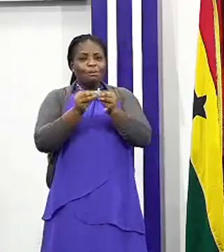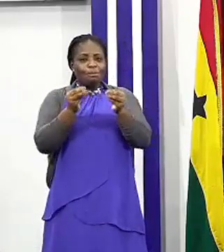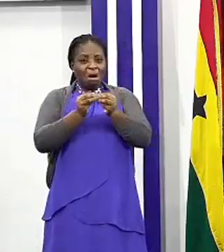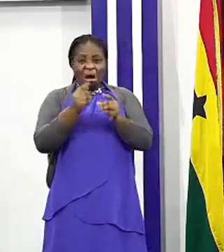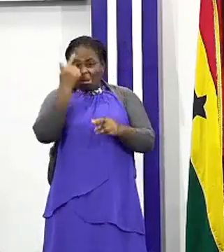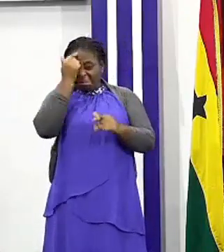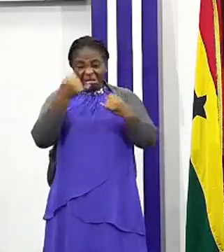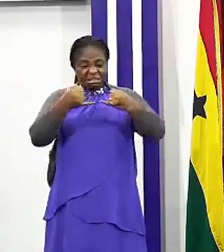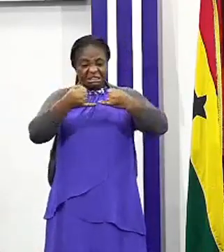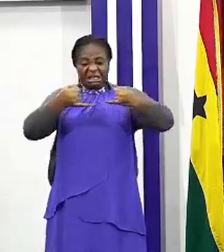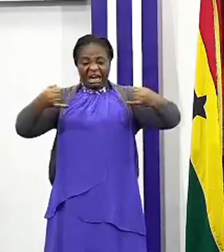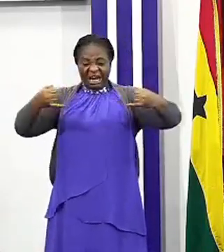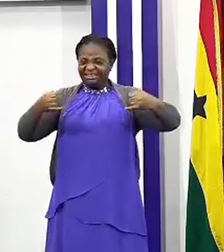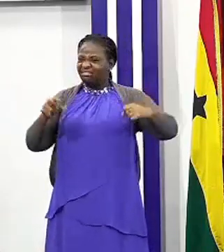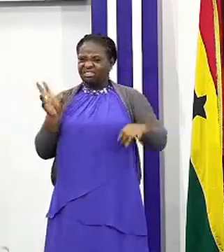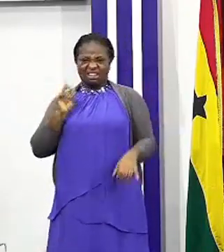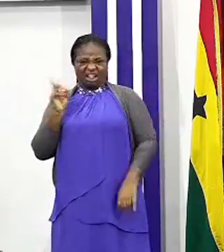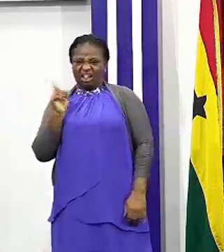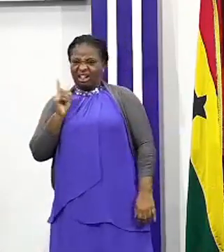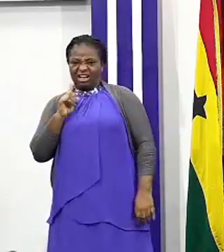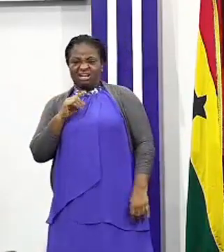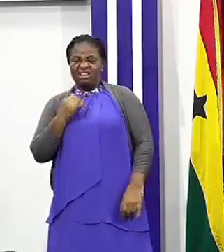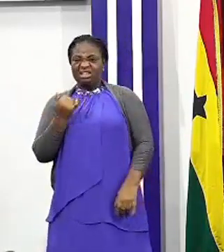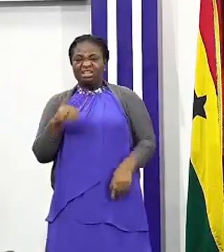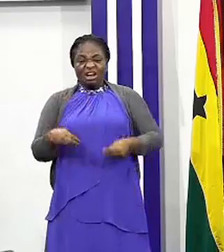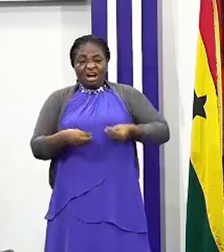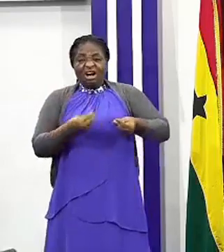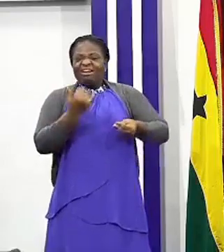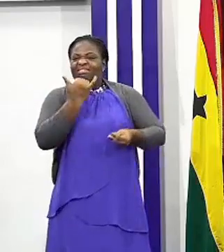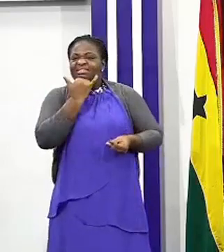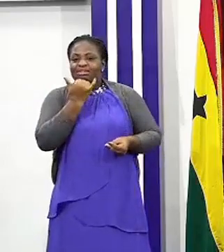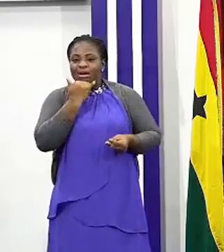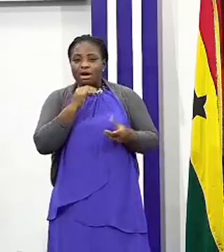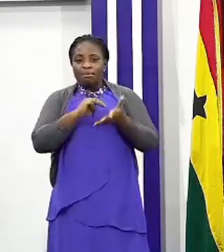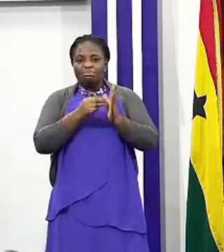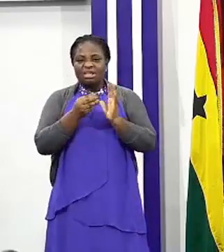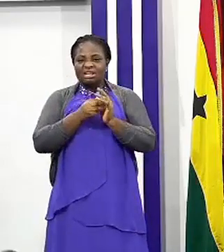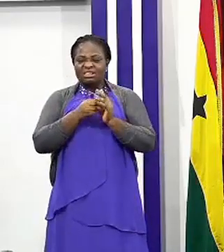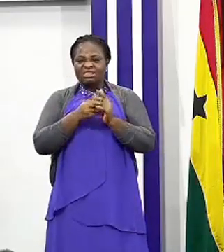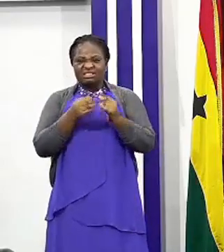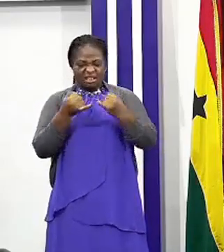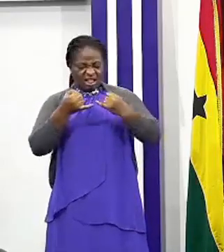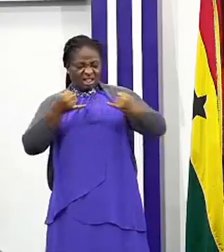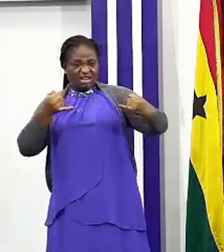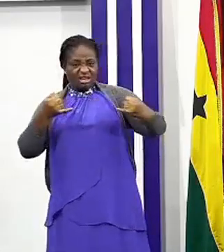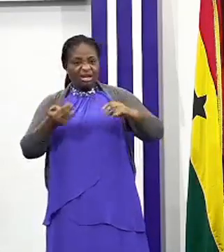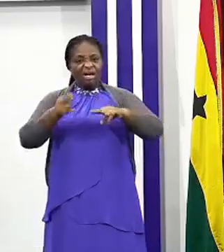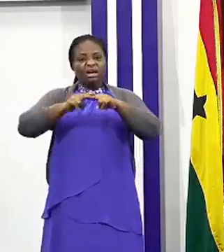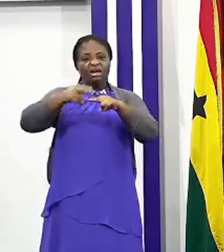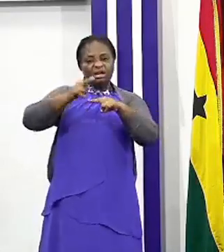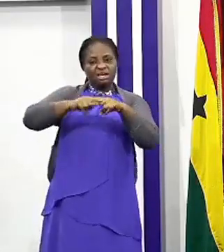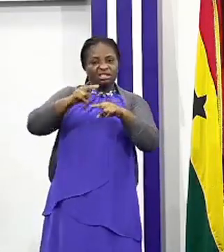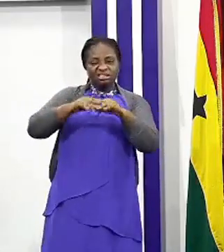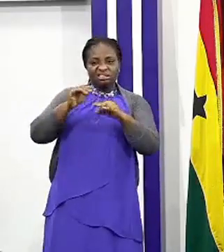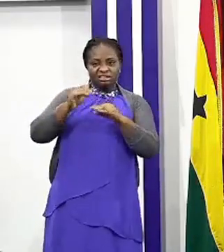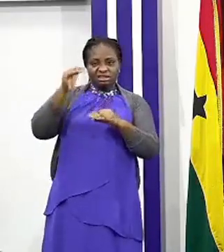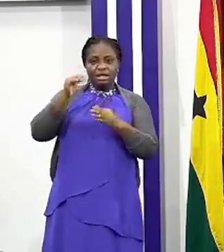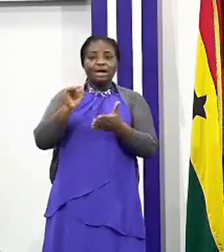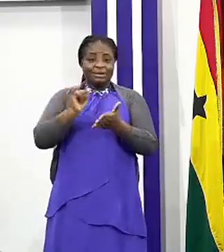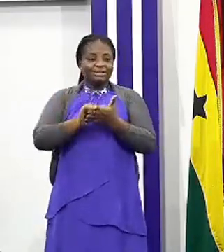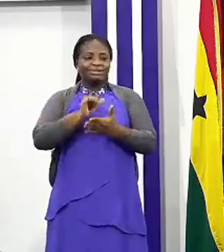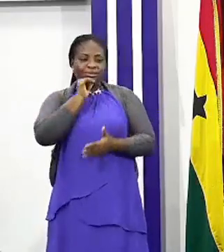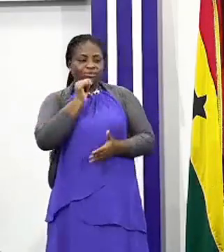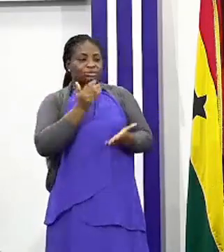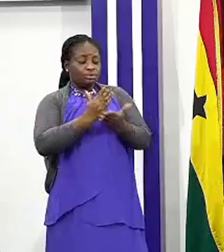the line joining 2 points gives the wrong impression that the values in between the 2 points are increasing exponentially. And that is not